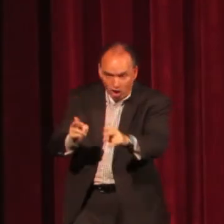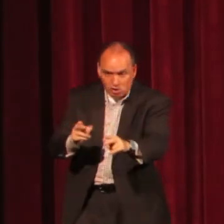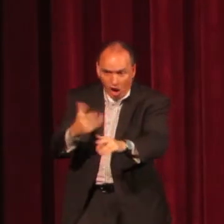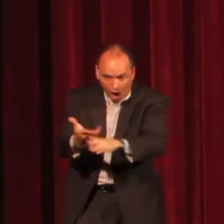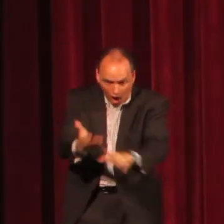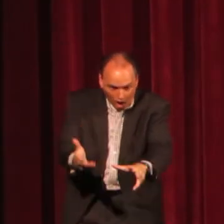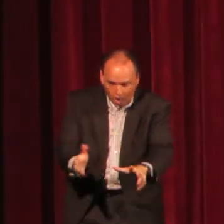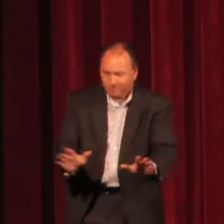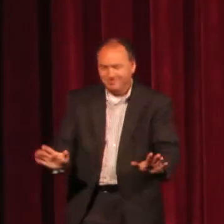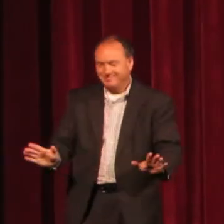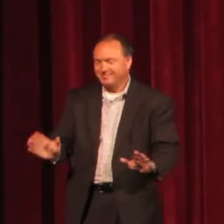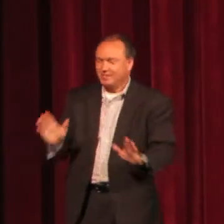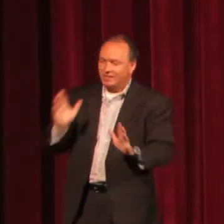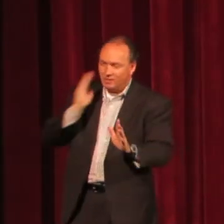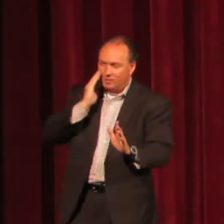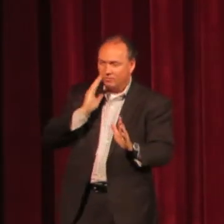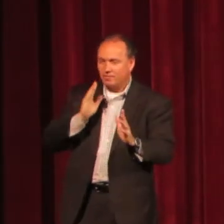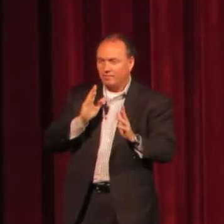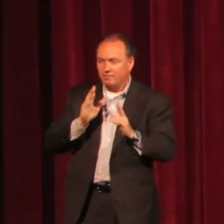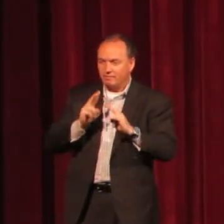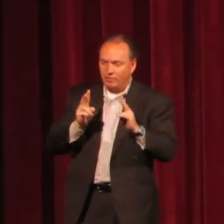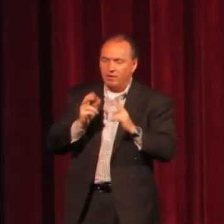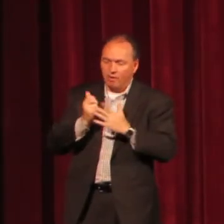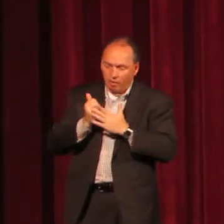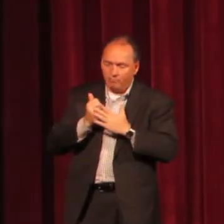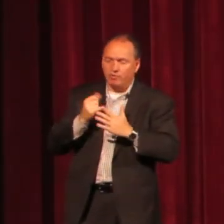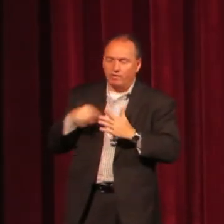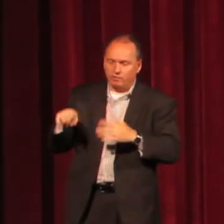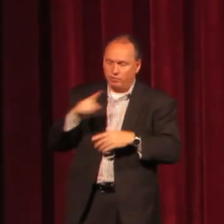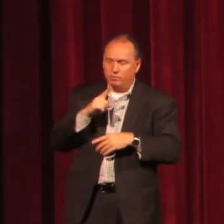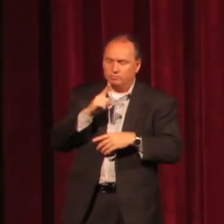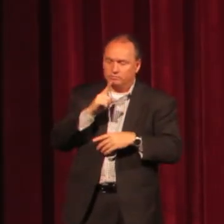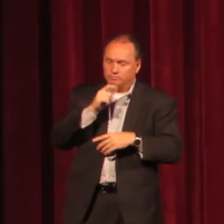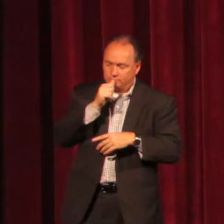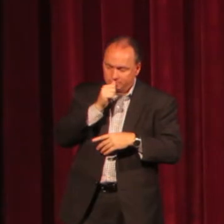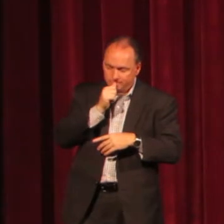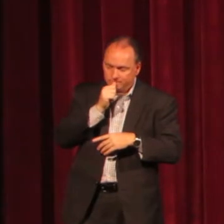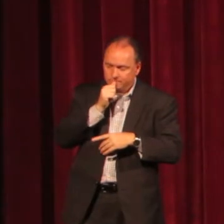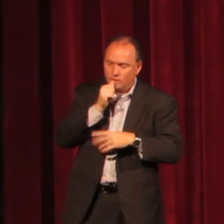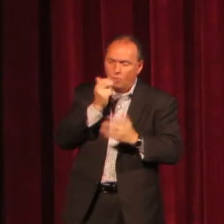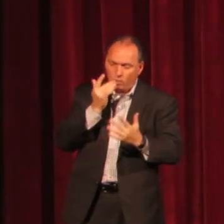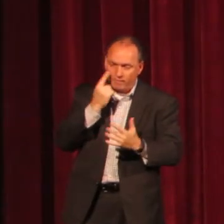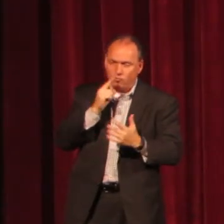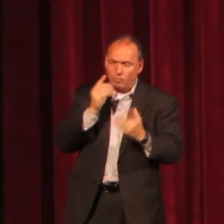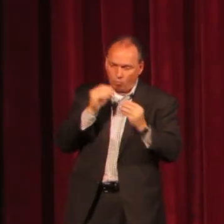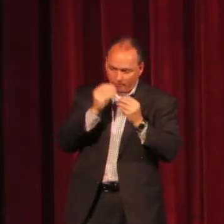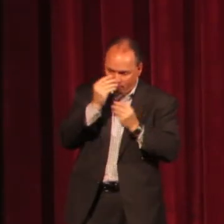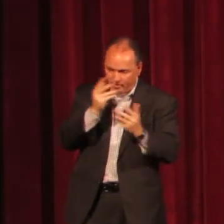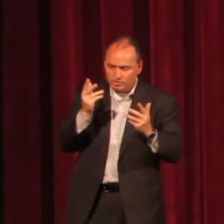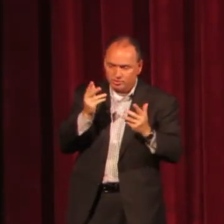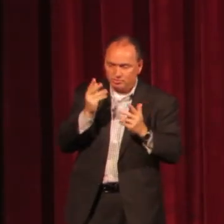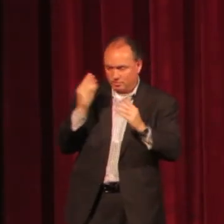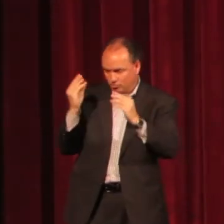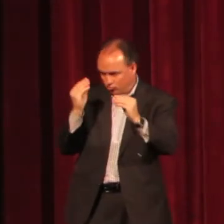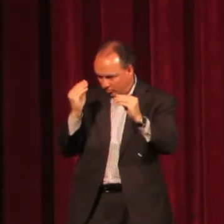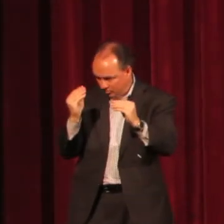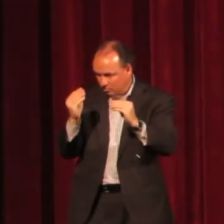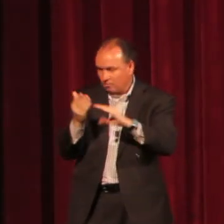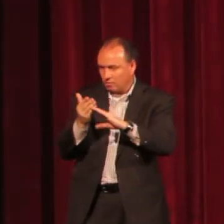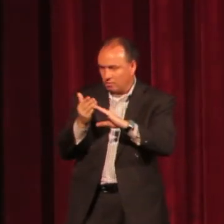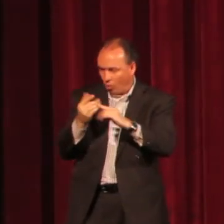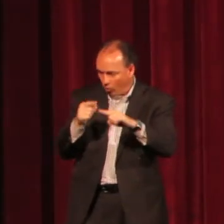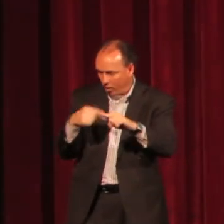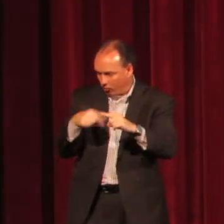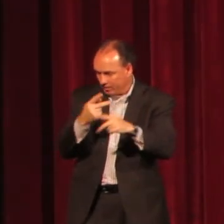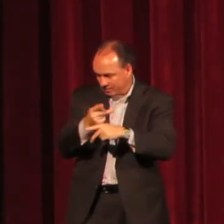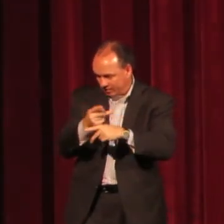bit, but it would be very helpful if you could stand by and wait for further information and instruction while